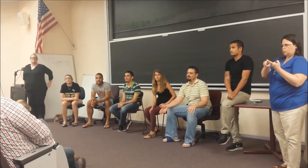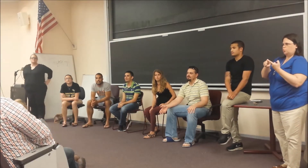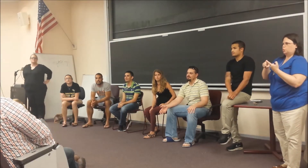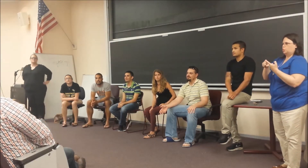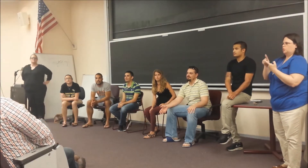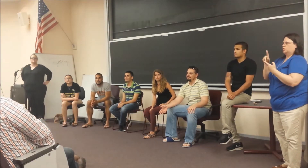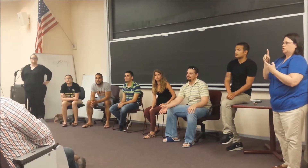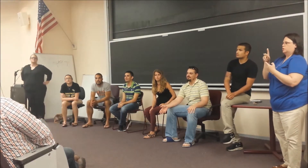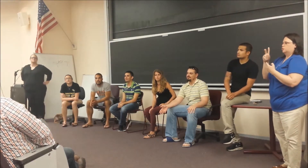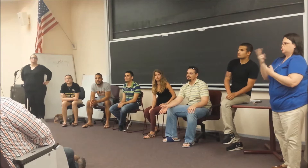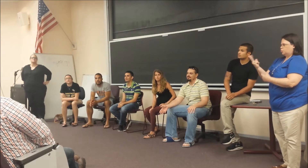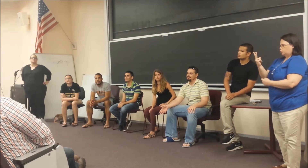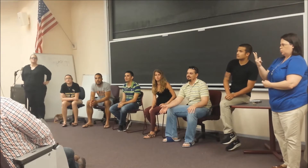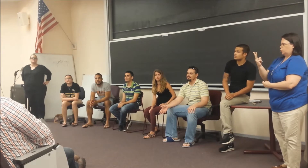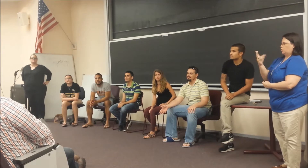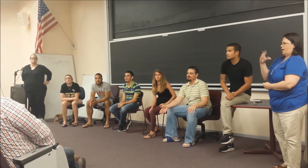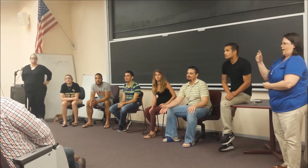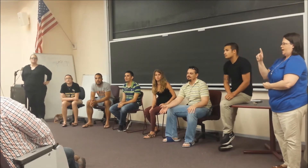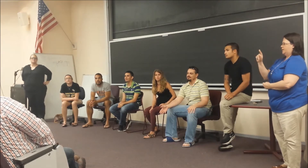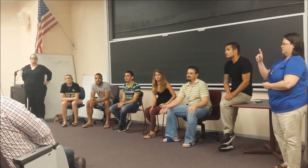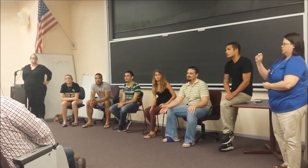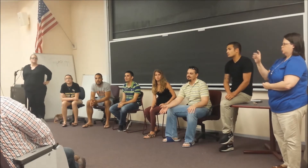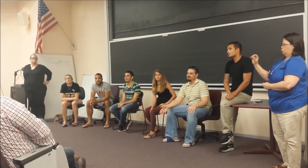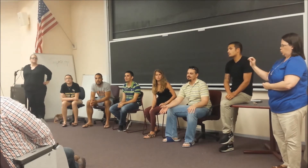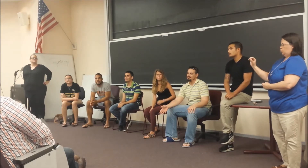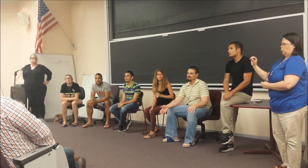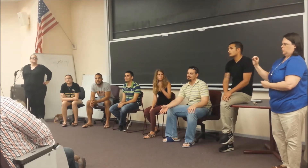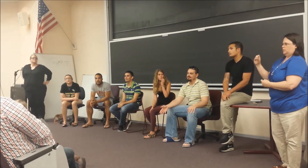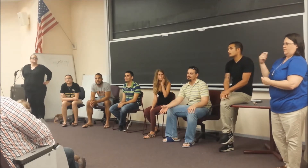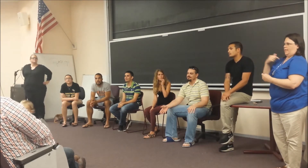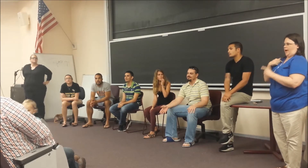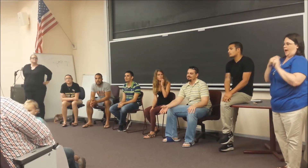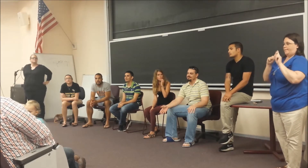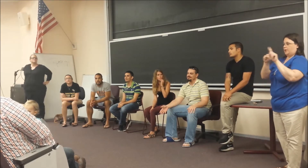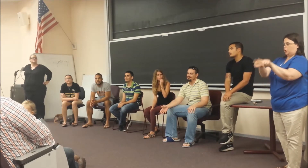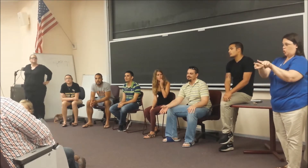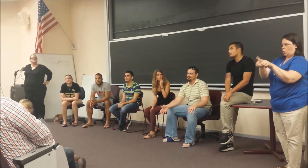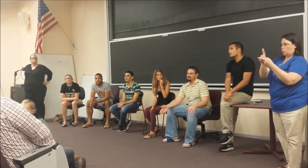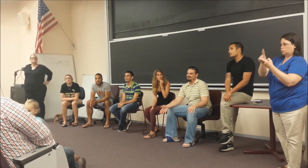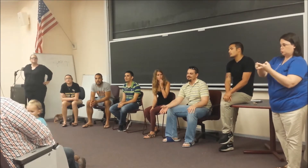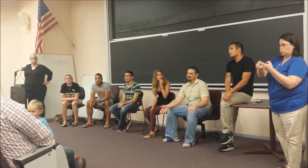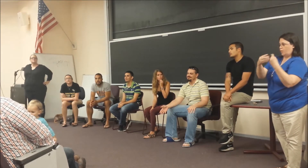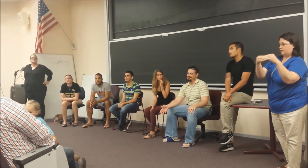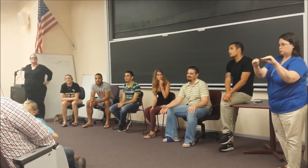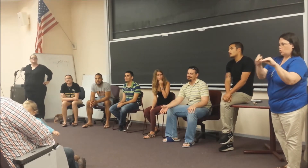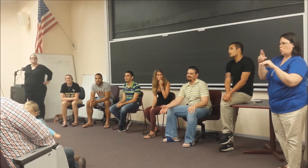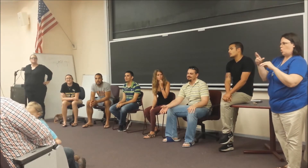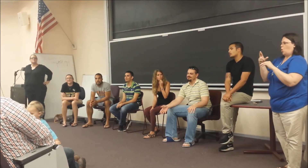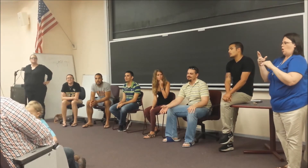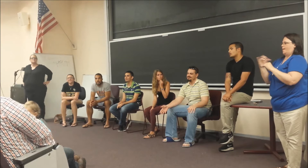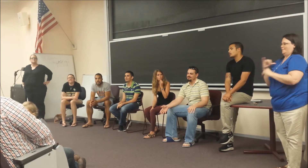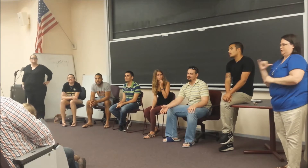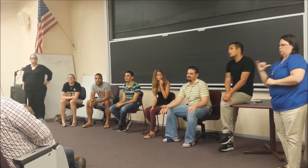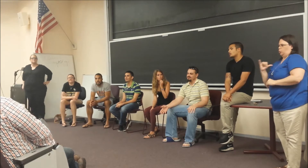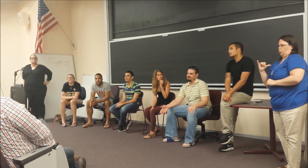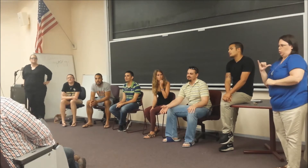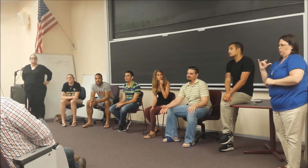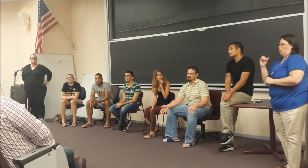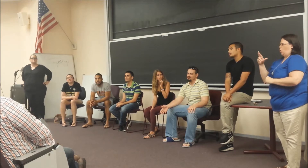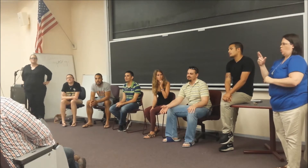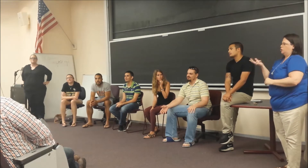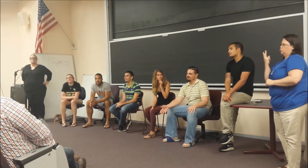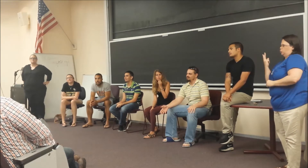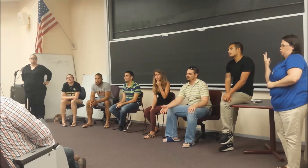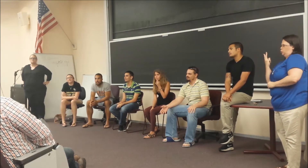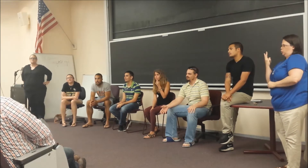and two, which is I'm going to the door, me too, or number two. It's the same thing with ASL.